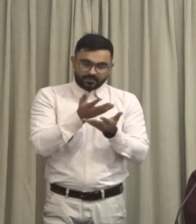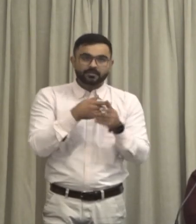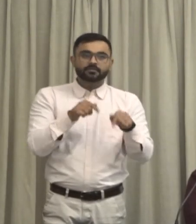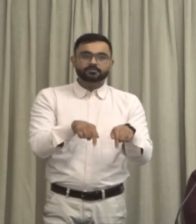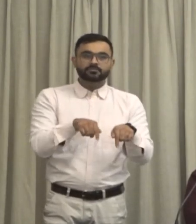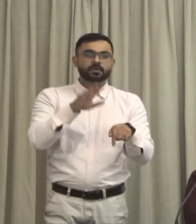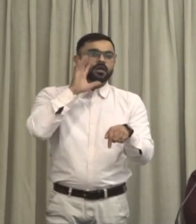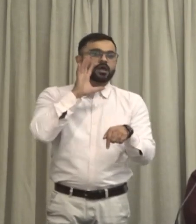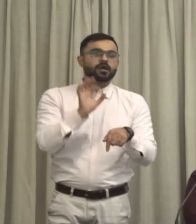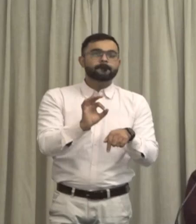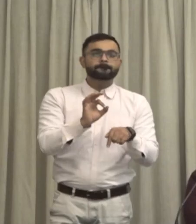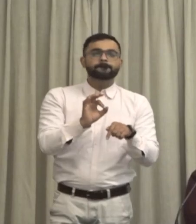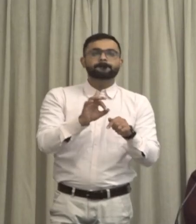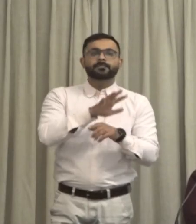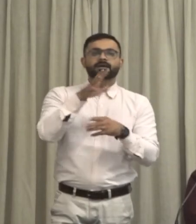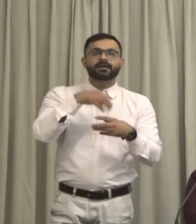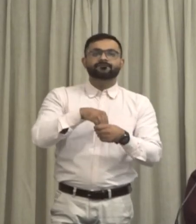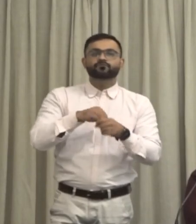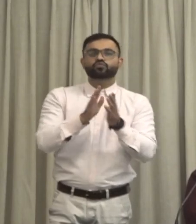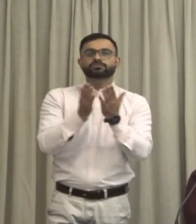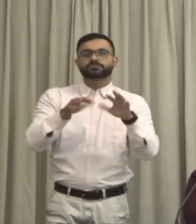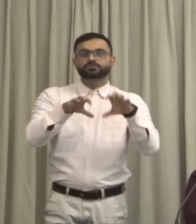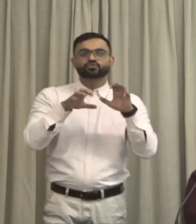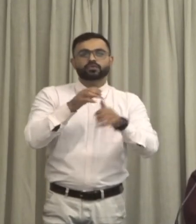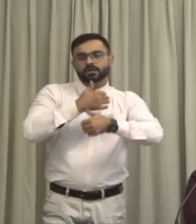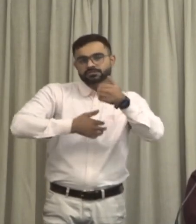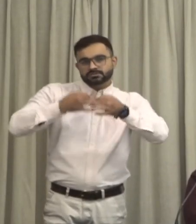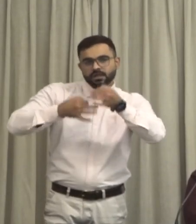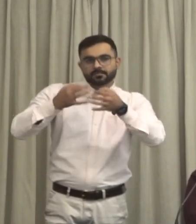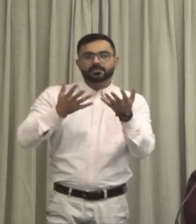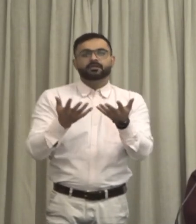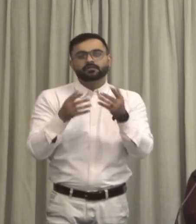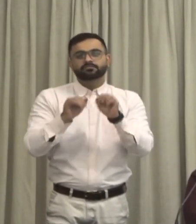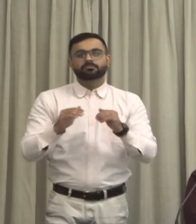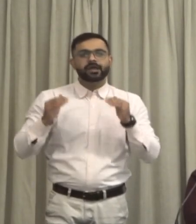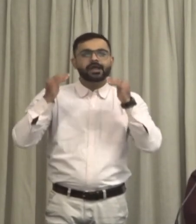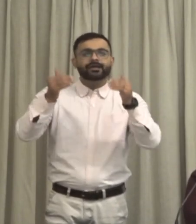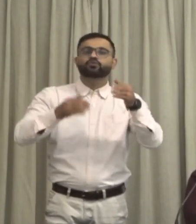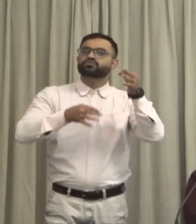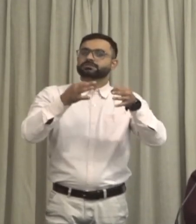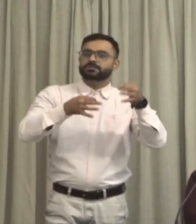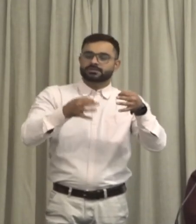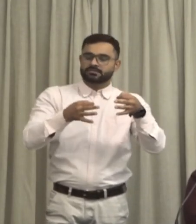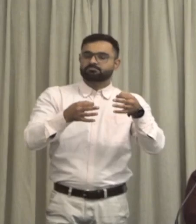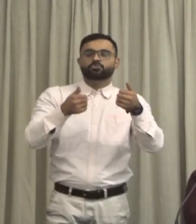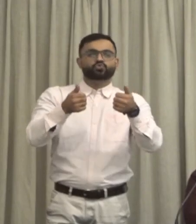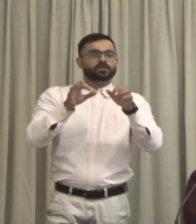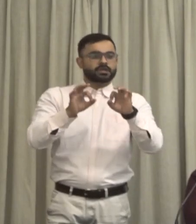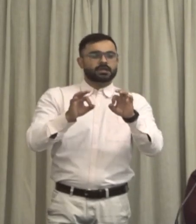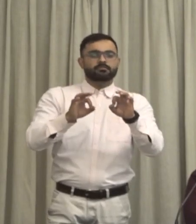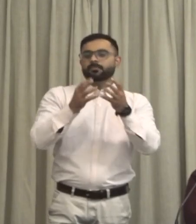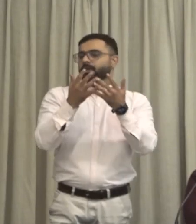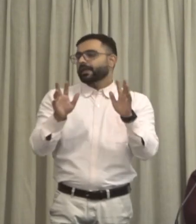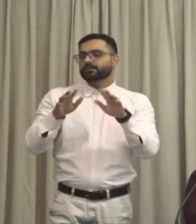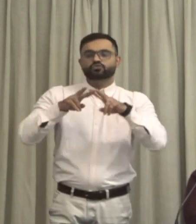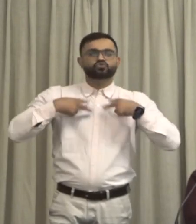an important landmark Supreme Court judgment, or a High Court judgment. Great judgments can come from any